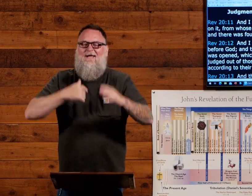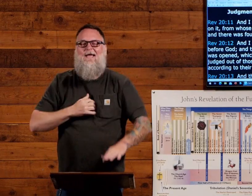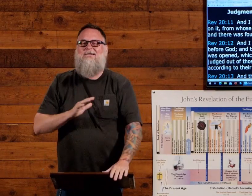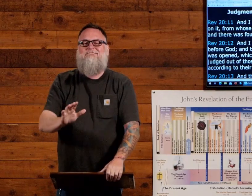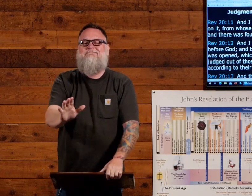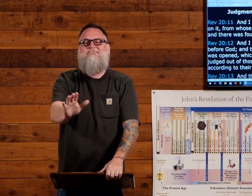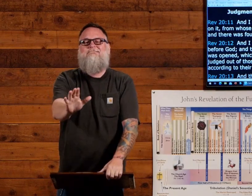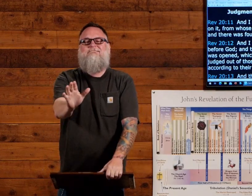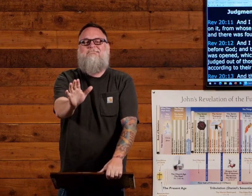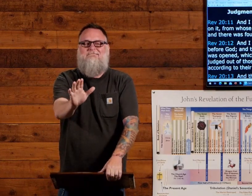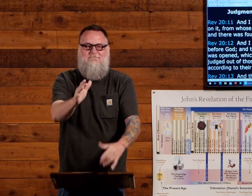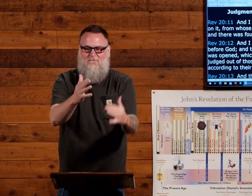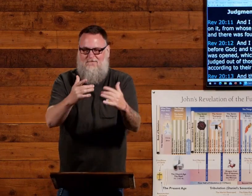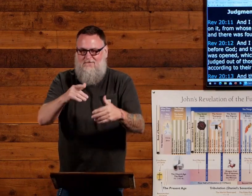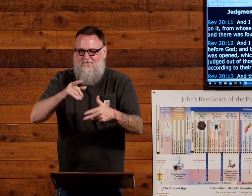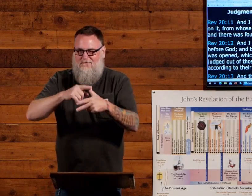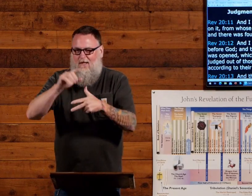a lot of stuff about what the three heavens mean.